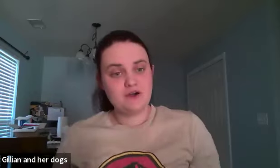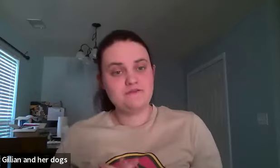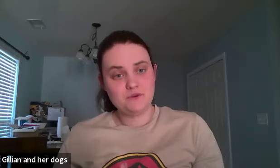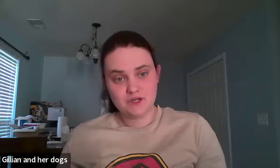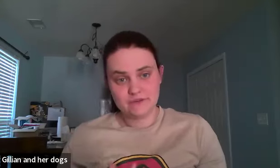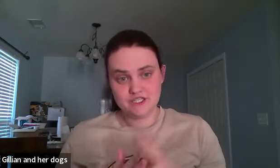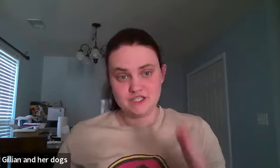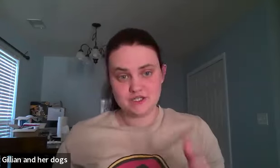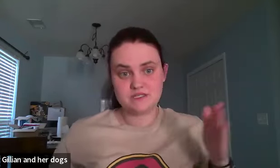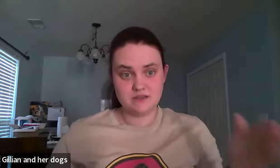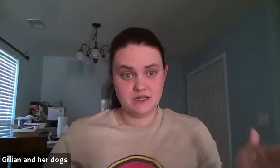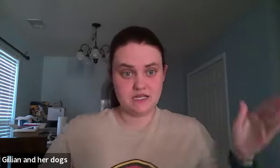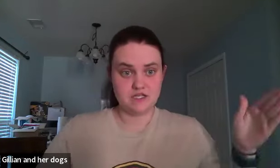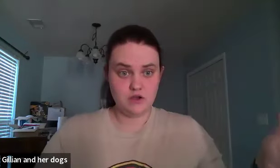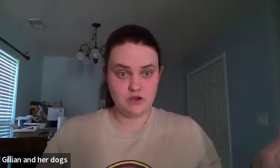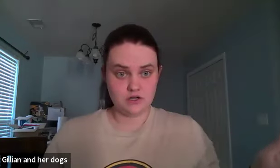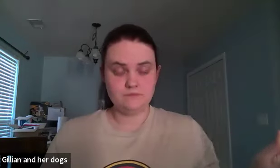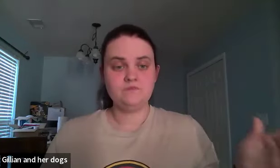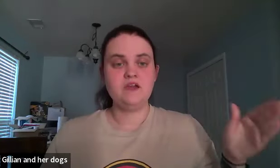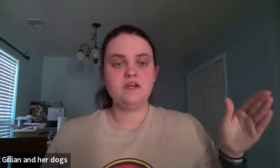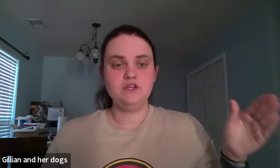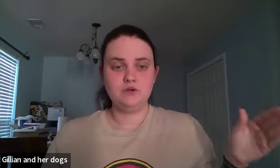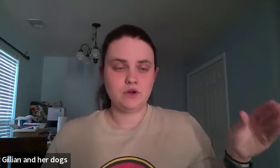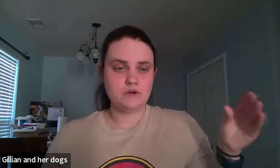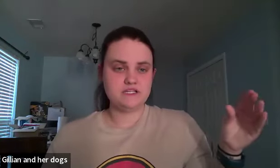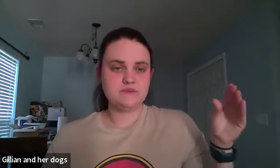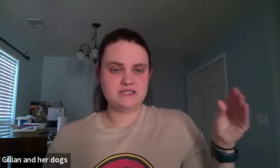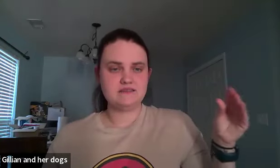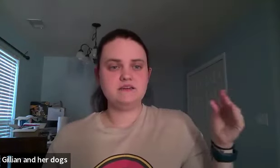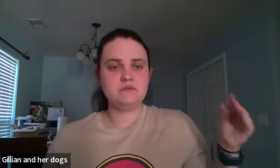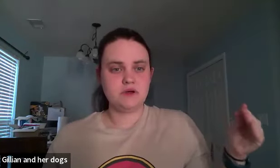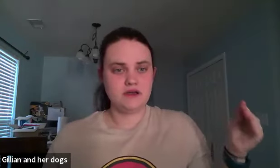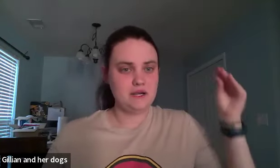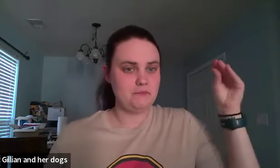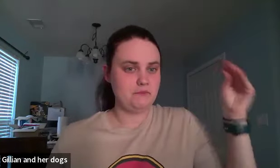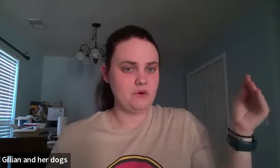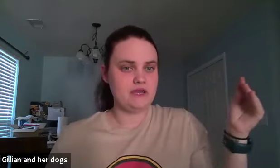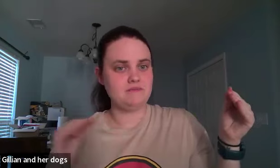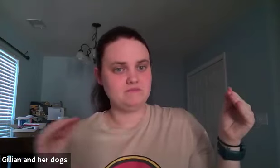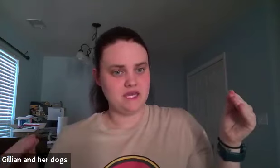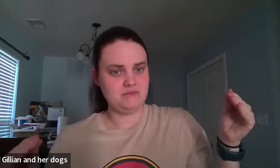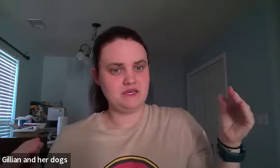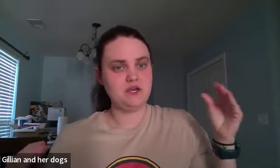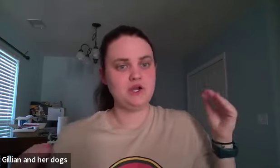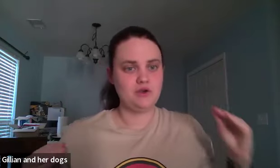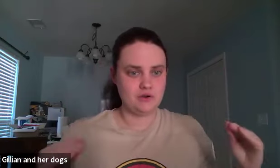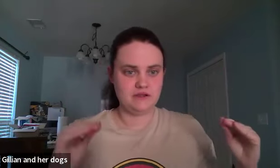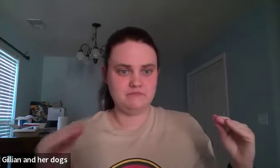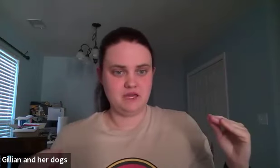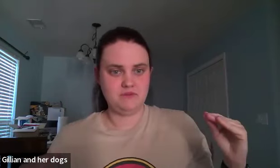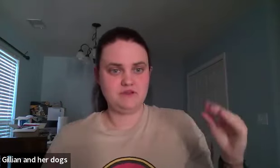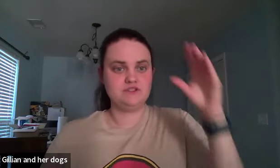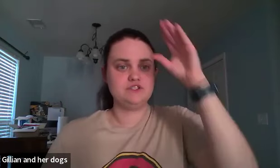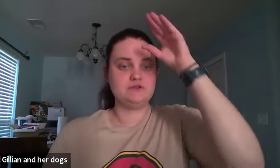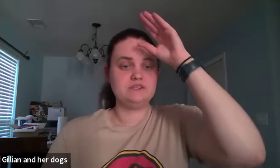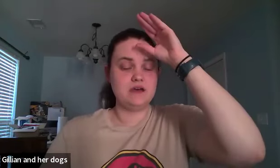So if you were going to do son and daughter, you are going to basically combine boy and baby, girl and baby. So